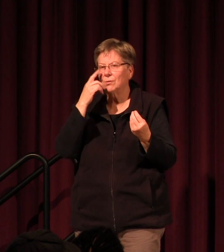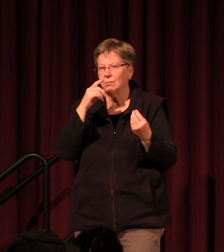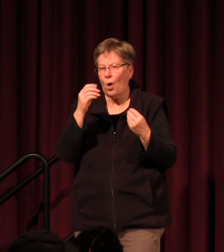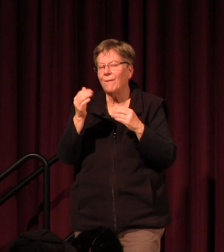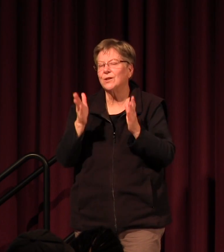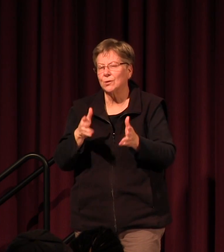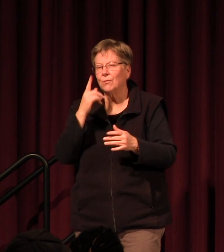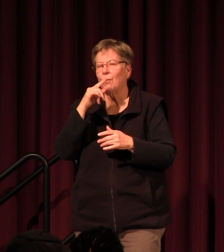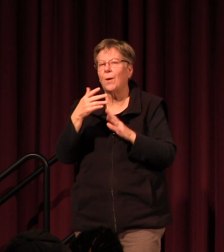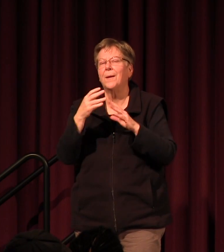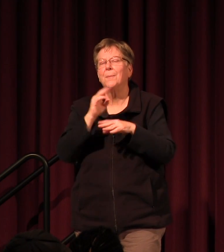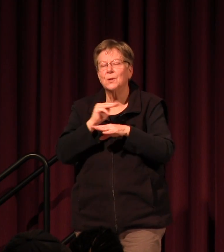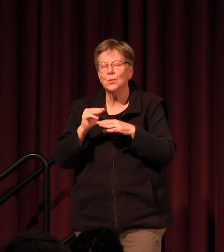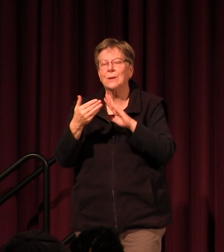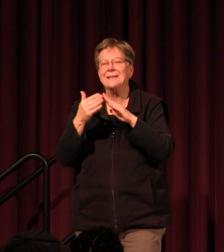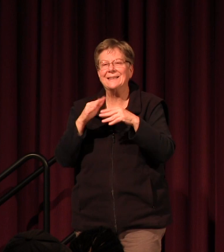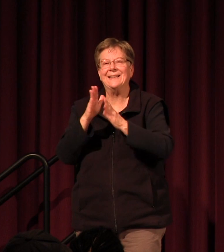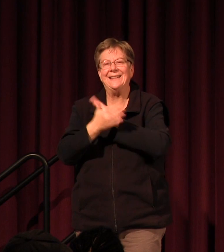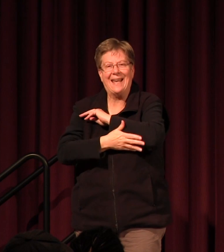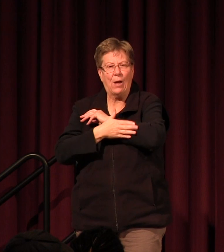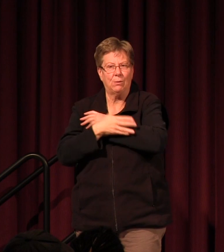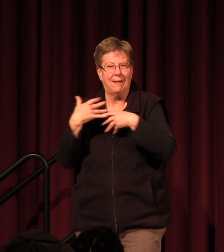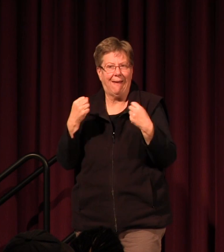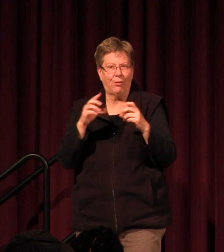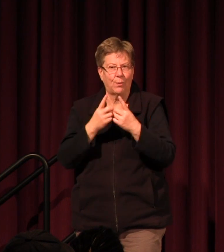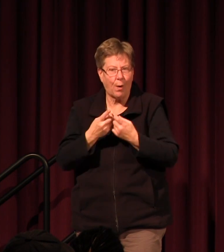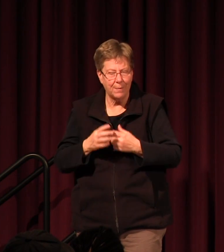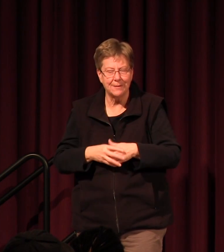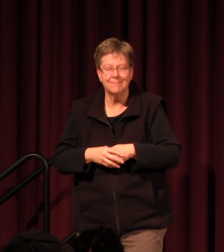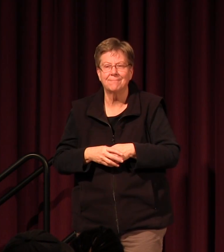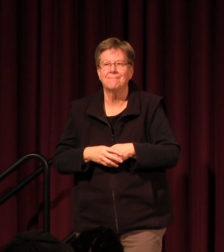the Missoula City County Health Department.